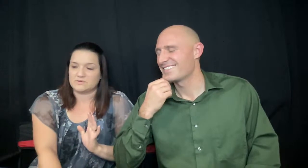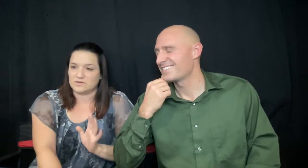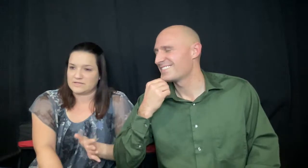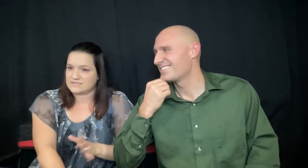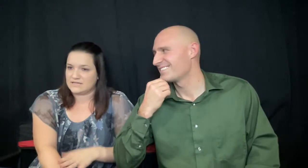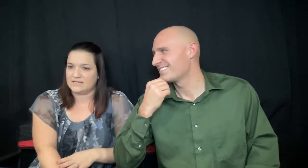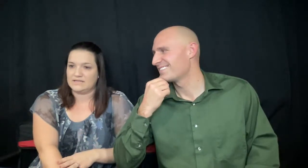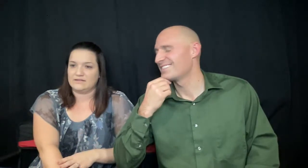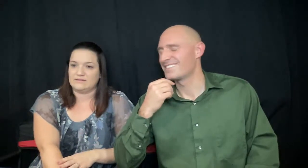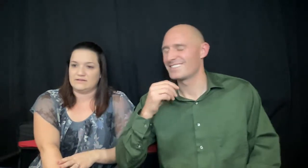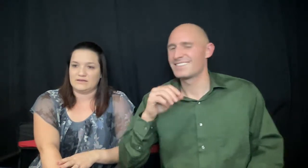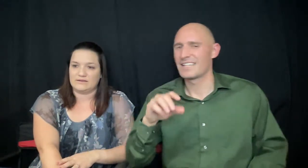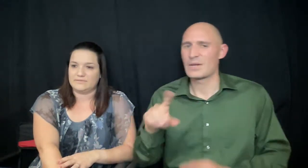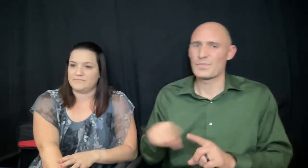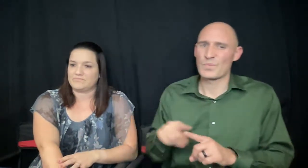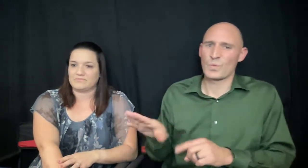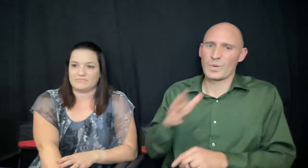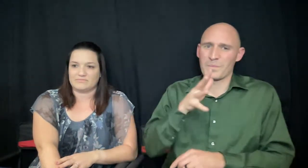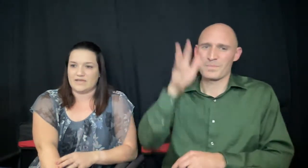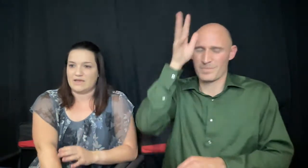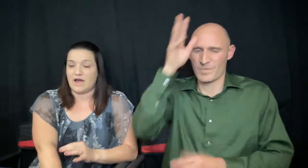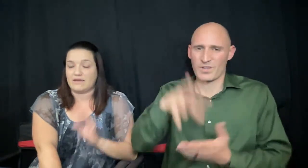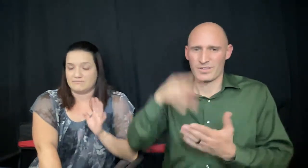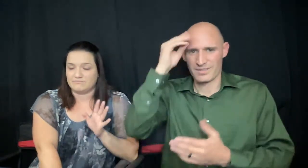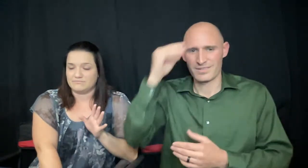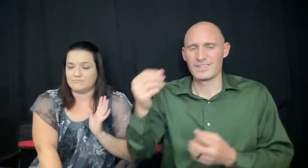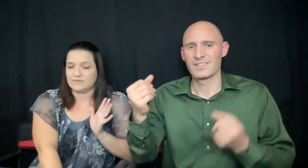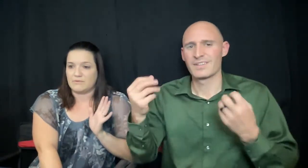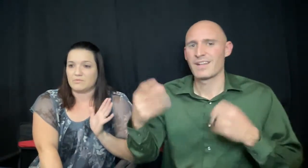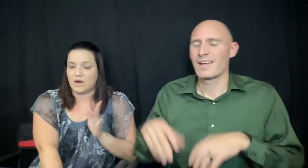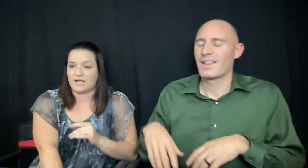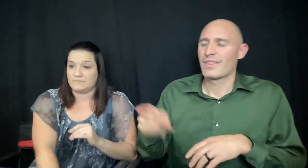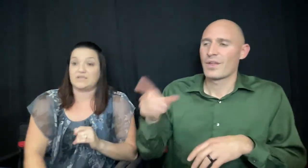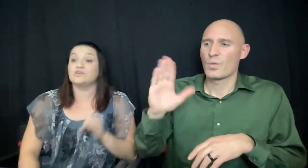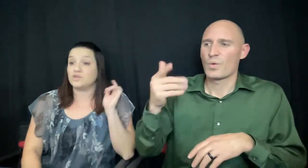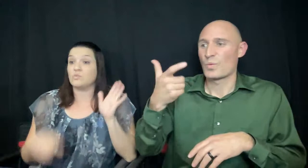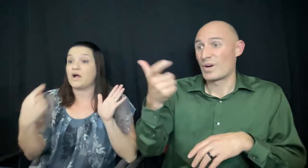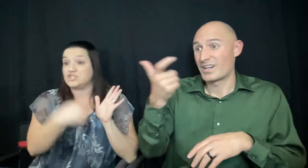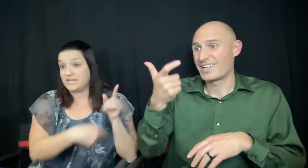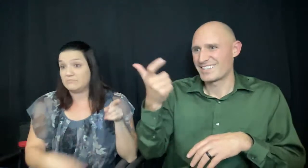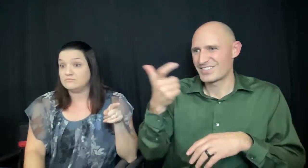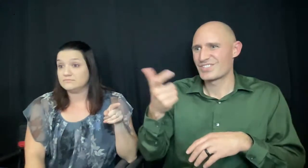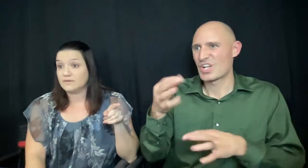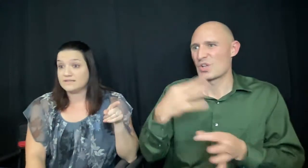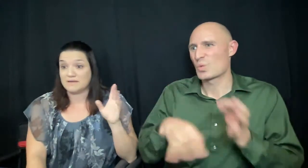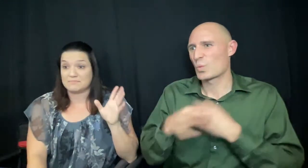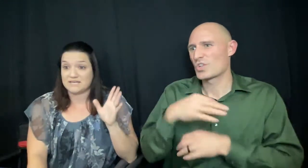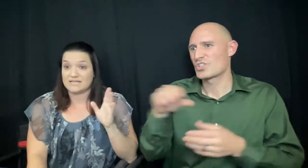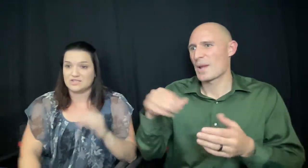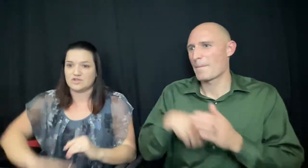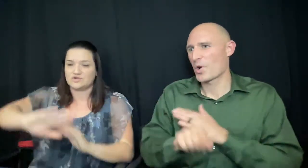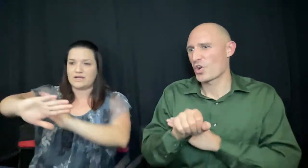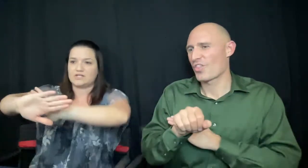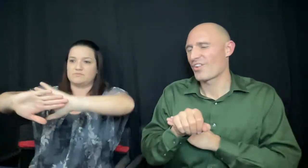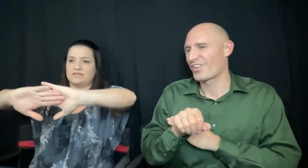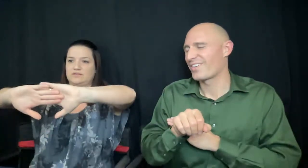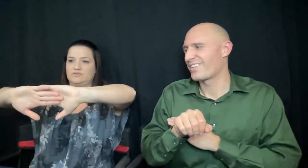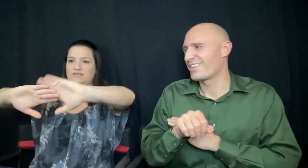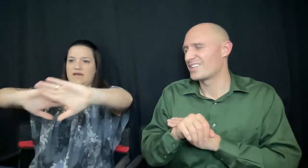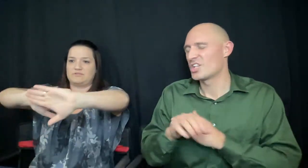learning sign, they would watch. I'm like, you're watching it. I'm like, because, you know, try not to read the closed captions